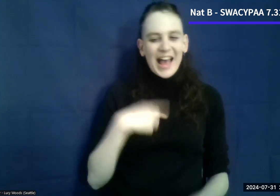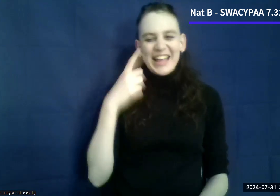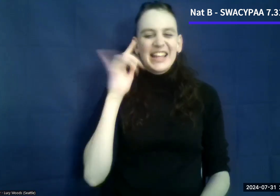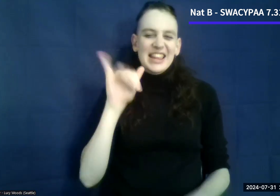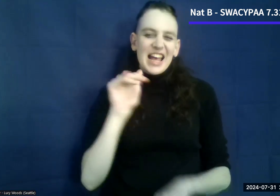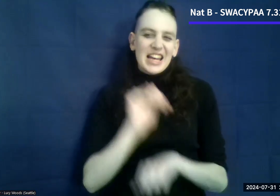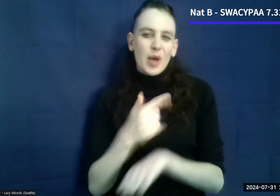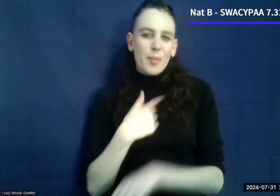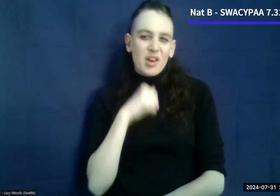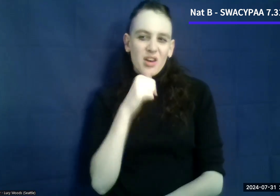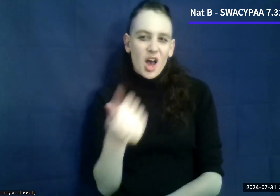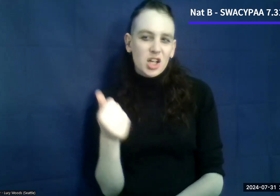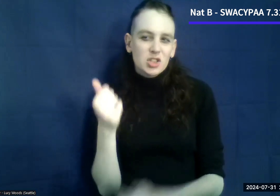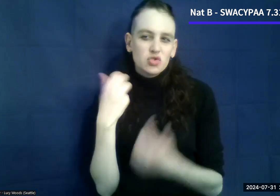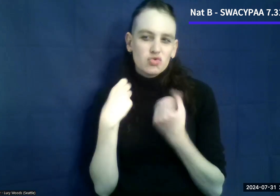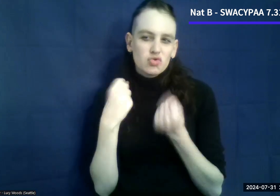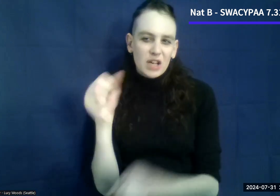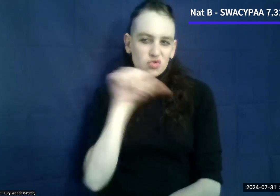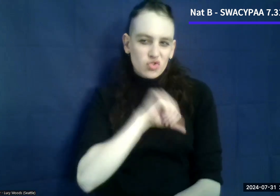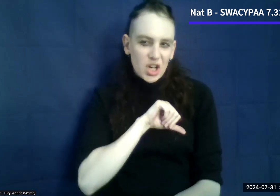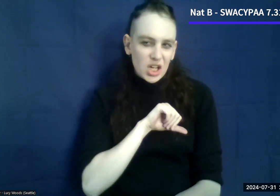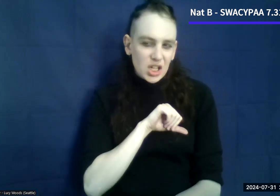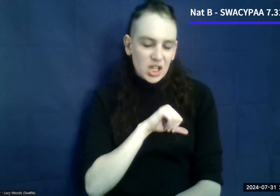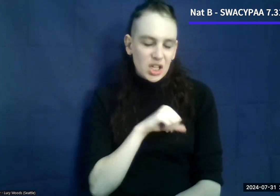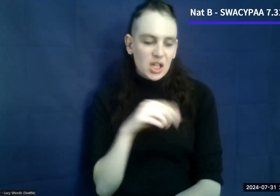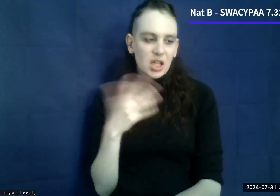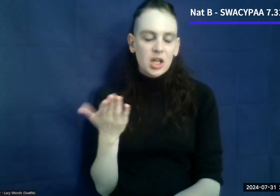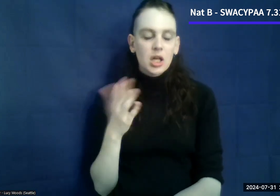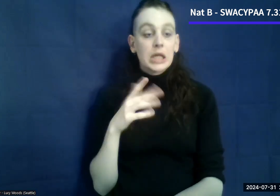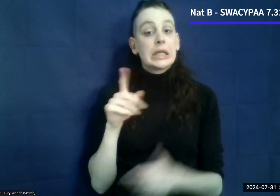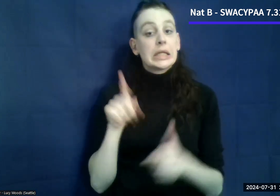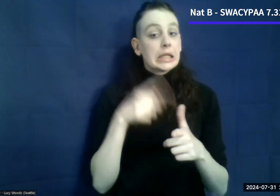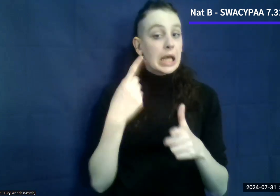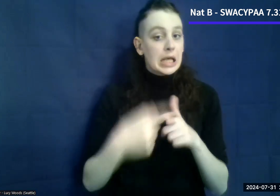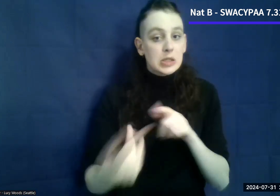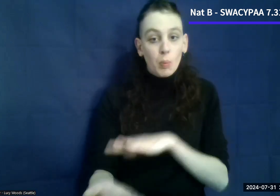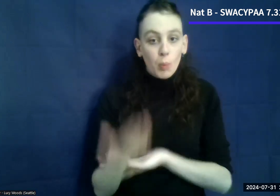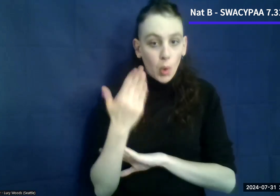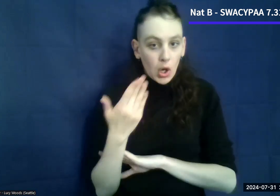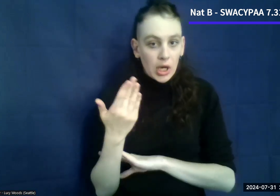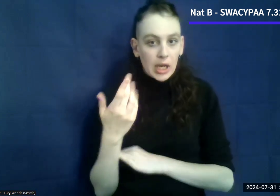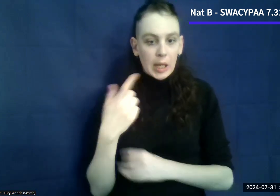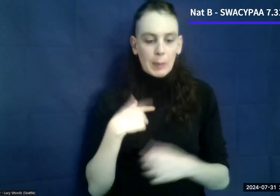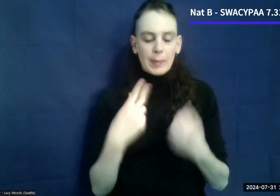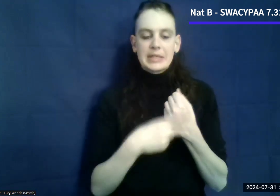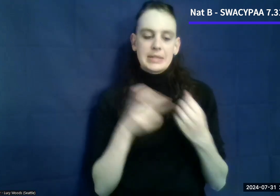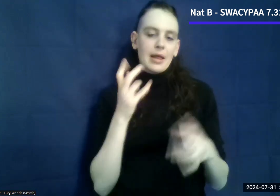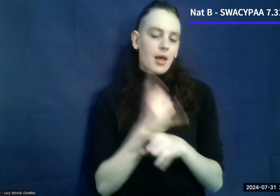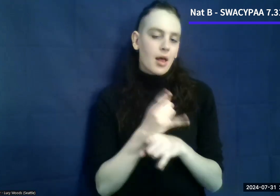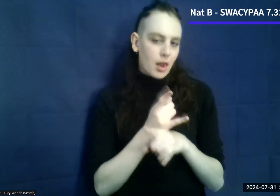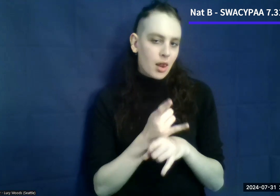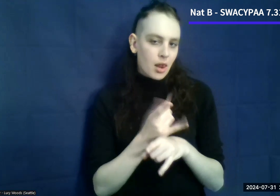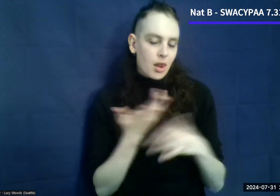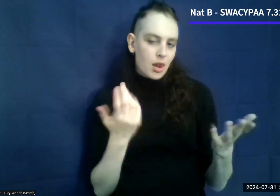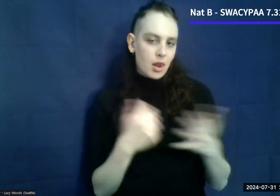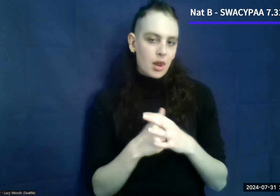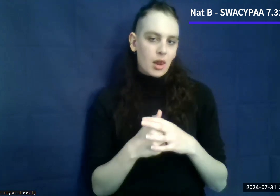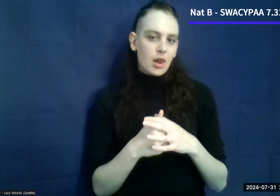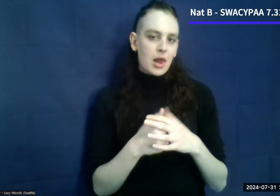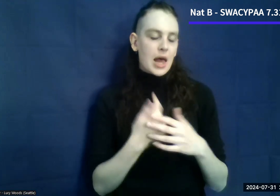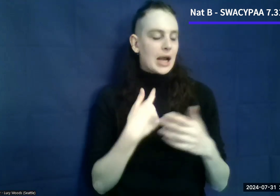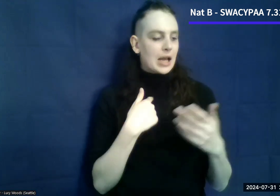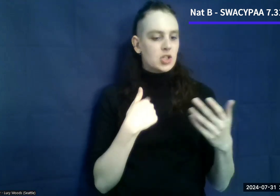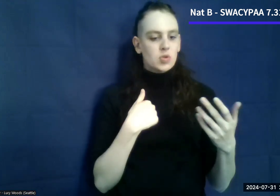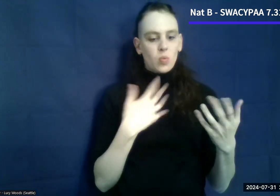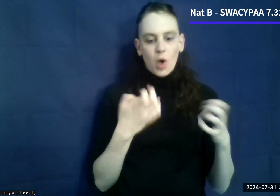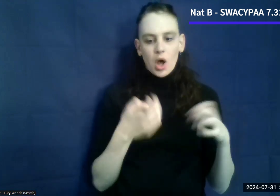um, but I did steal alcohol the next morning because people owed it to me because I couldn't buy my own and I wanted to do it over and over again.